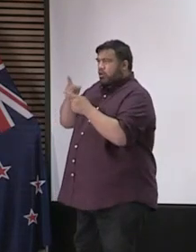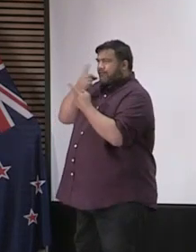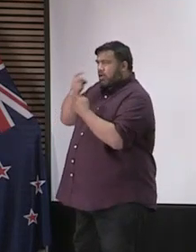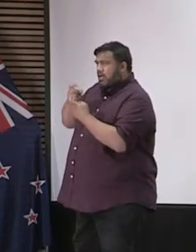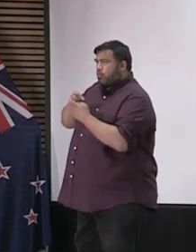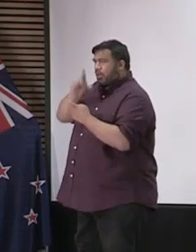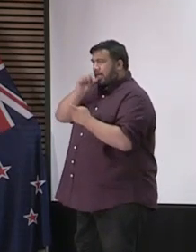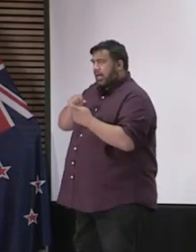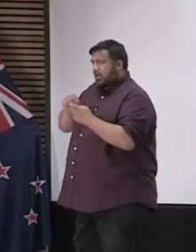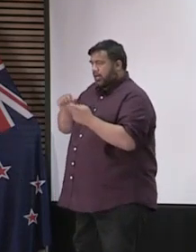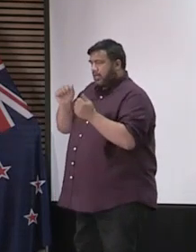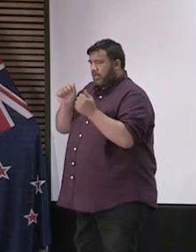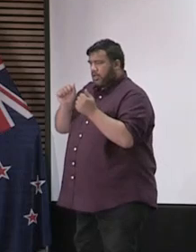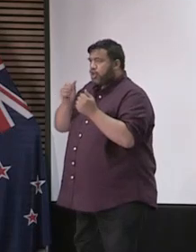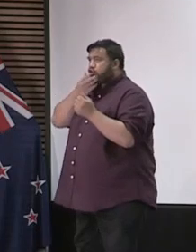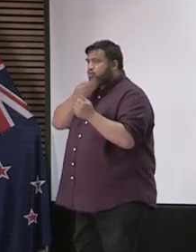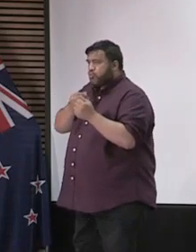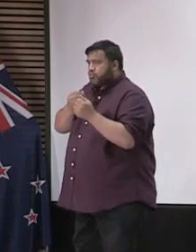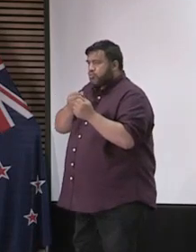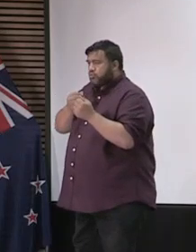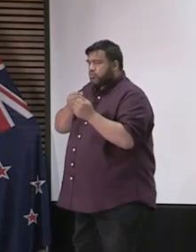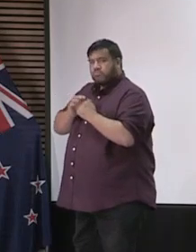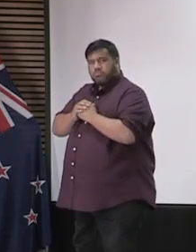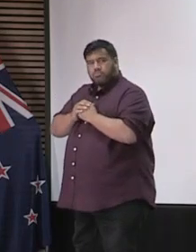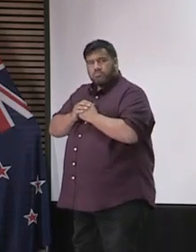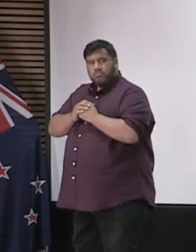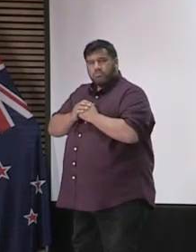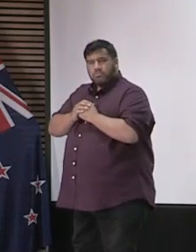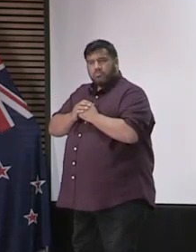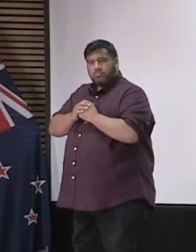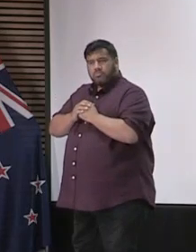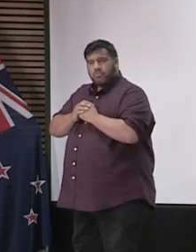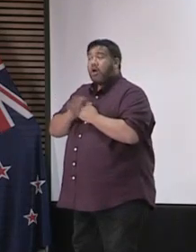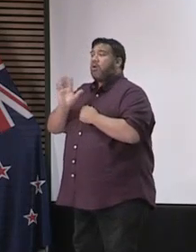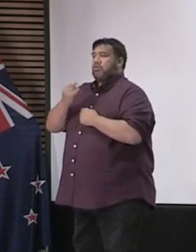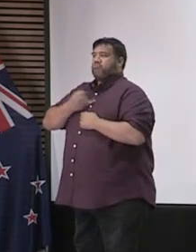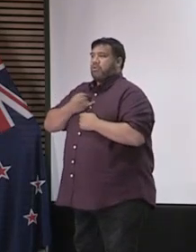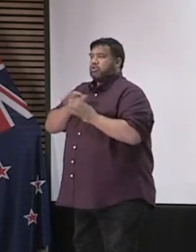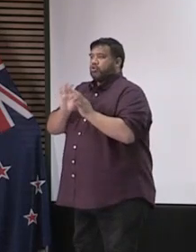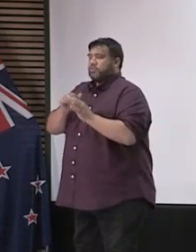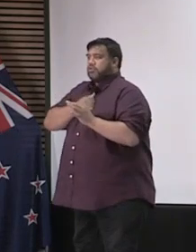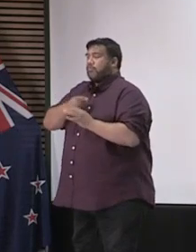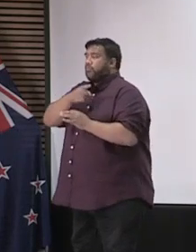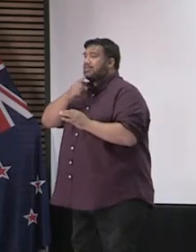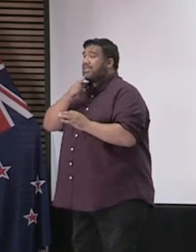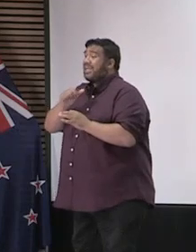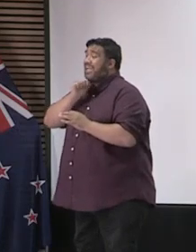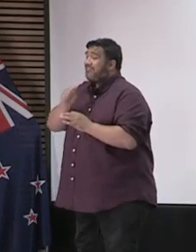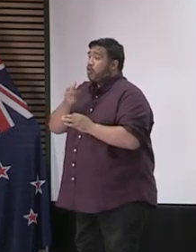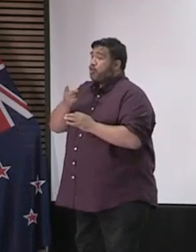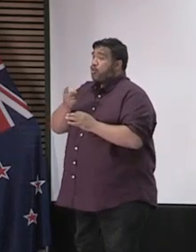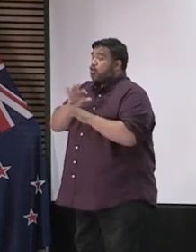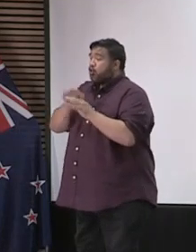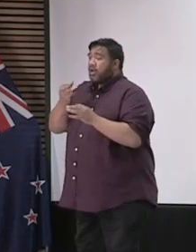And I agree with the WHO, you should only do that if you have a shortage, which we don't. I think there's a distinction between that and